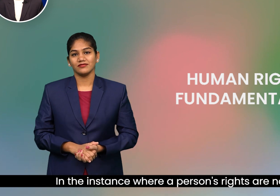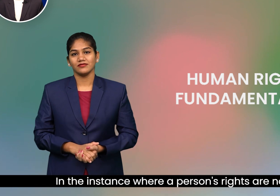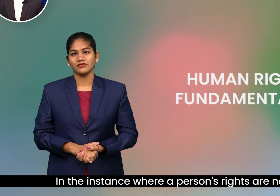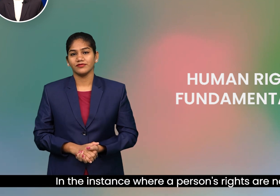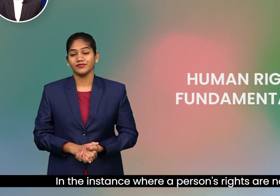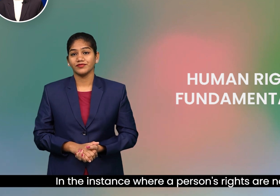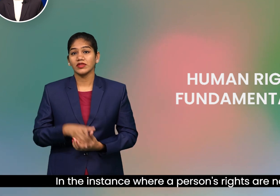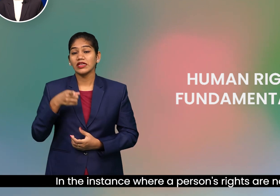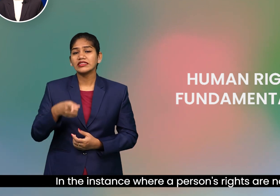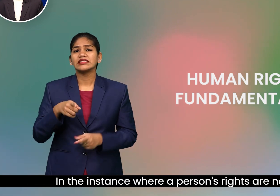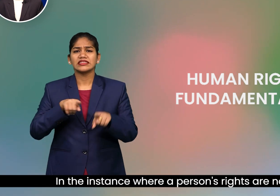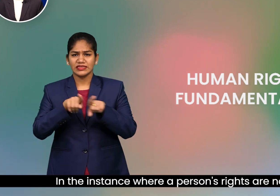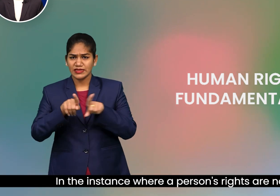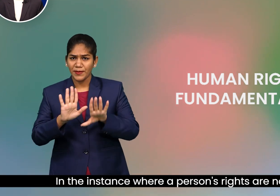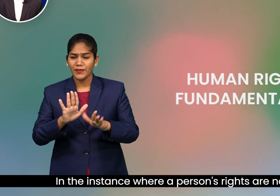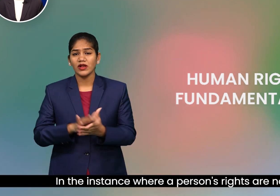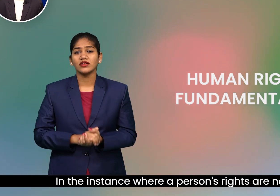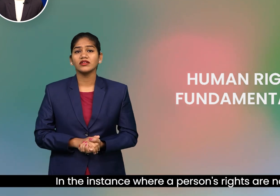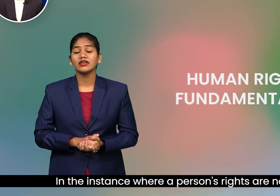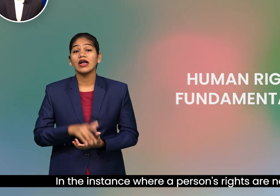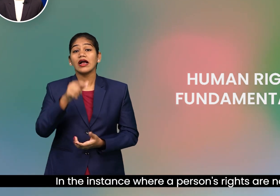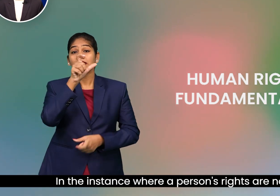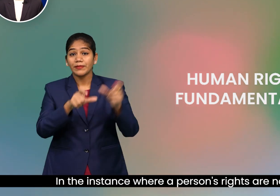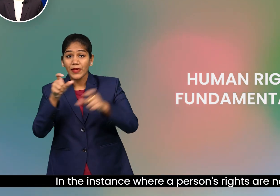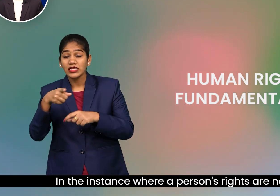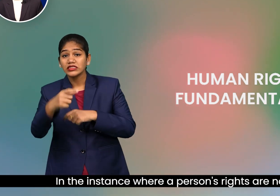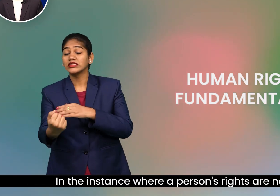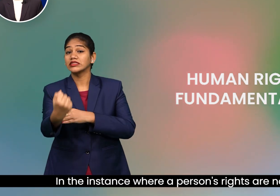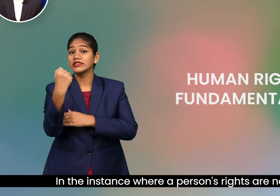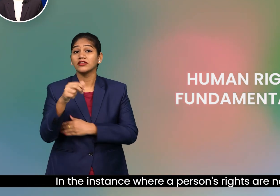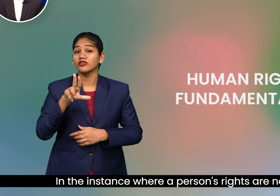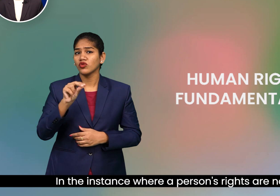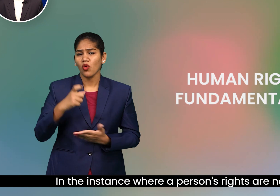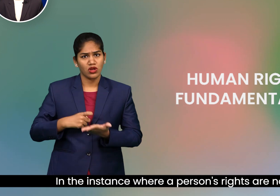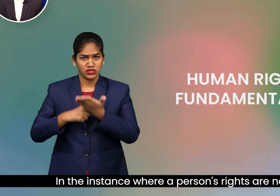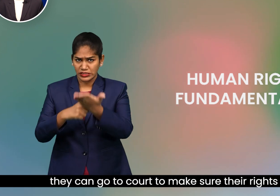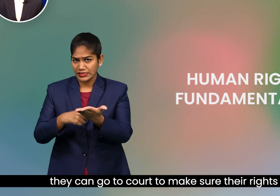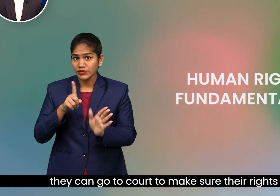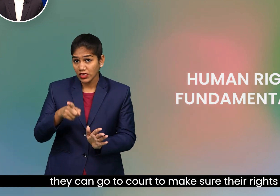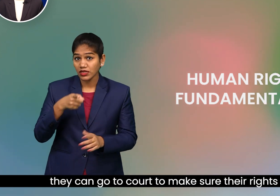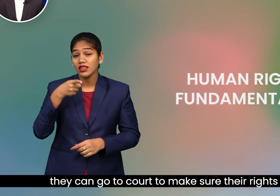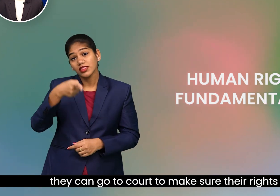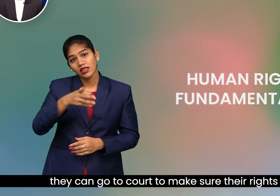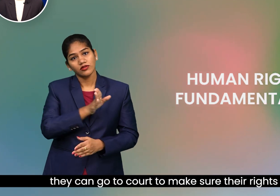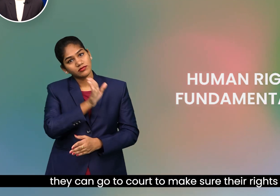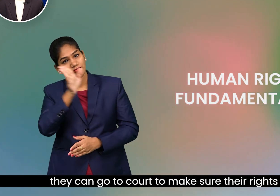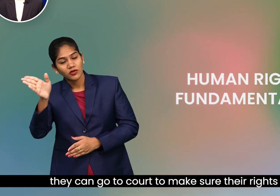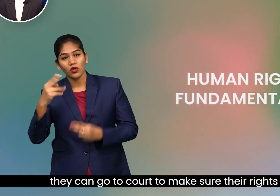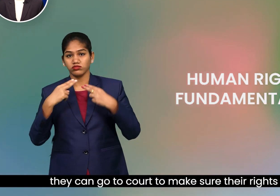In the instance where a person's rights are not respected, they can go to court to